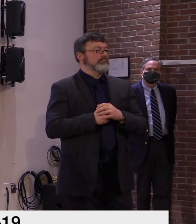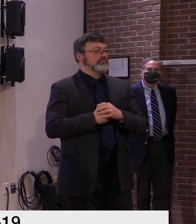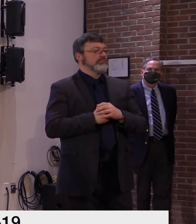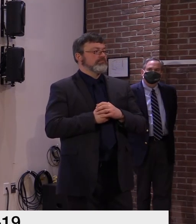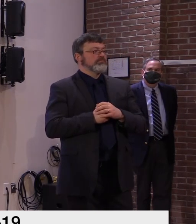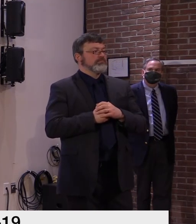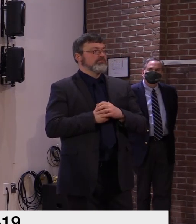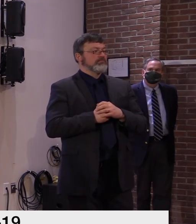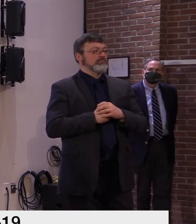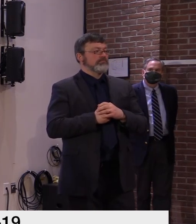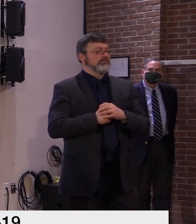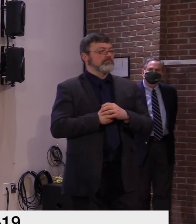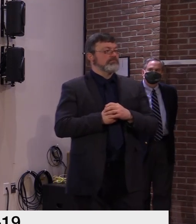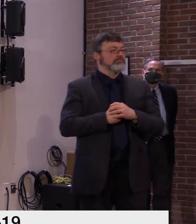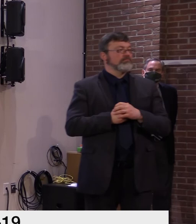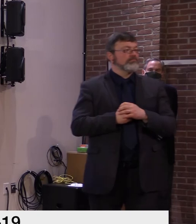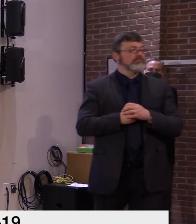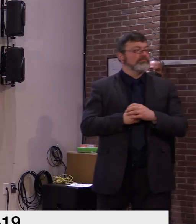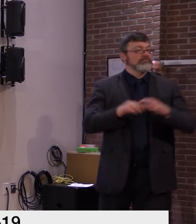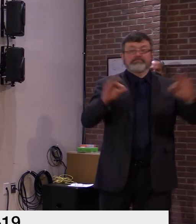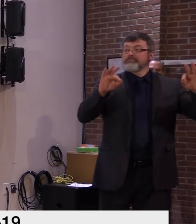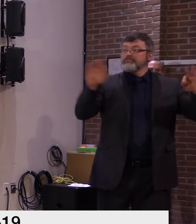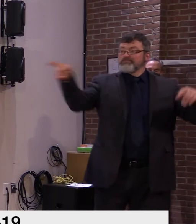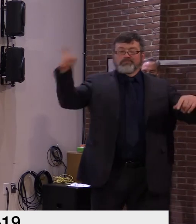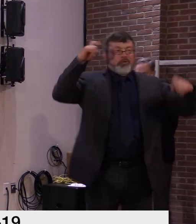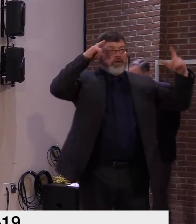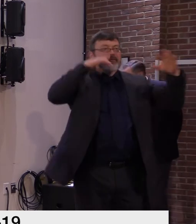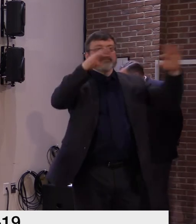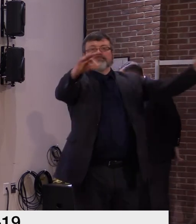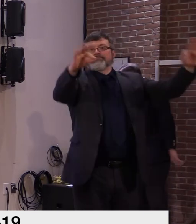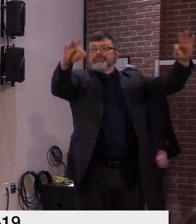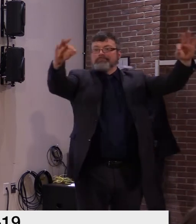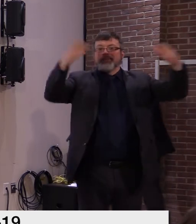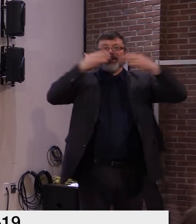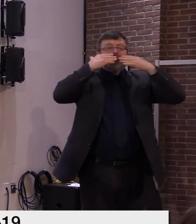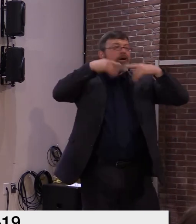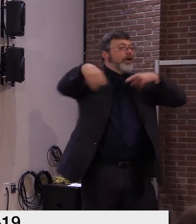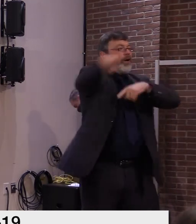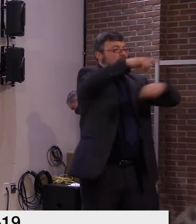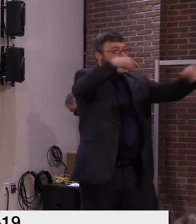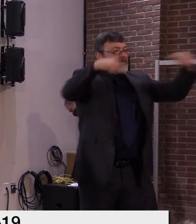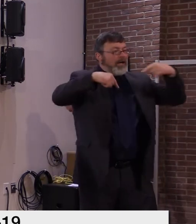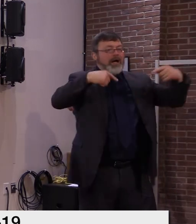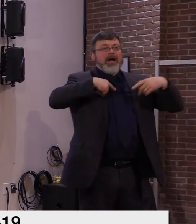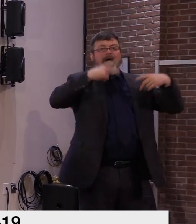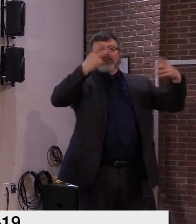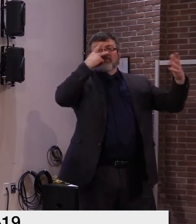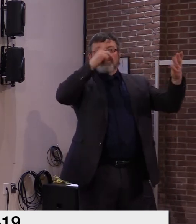All right. Well, thank you very much for tuning in, and we'll see you again on Tuesday.